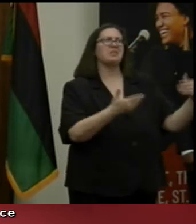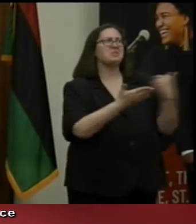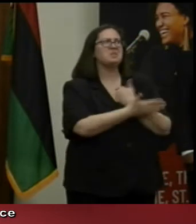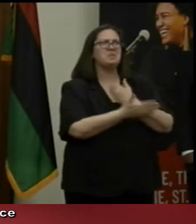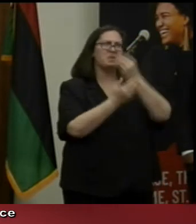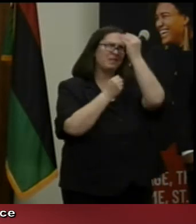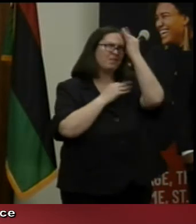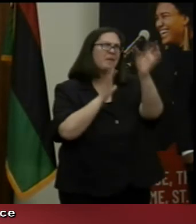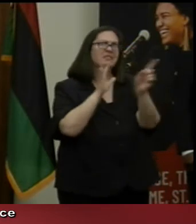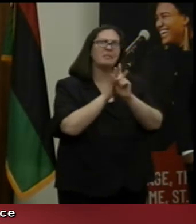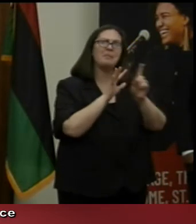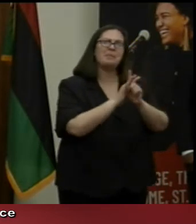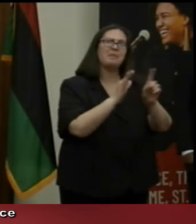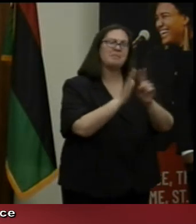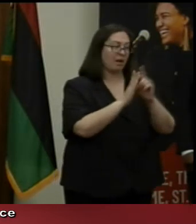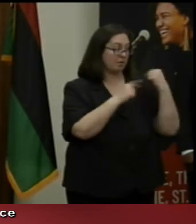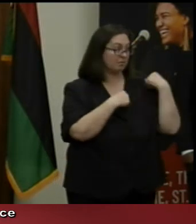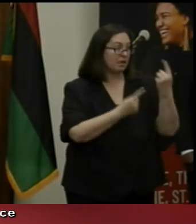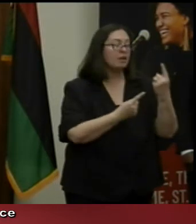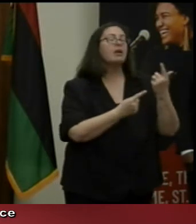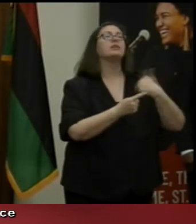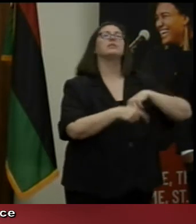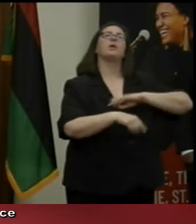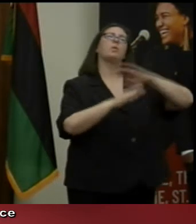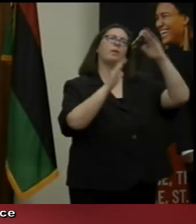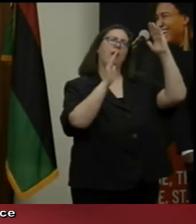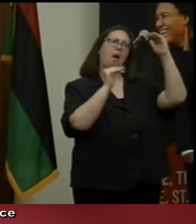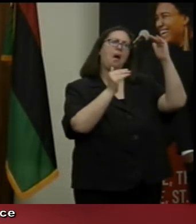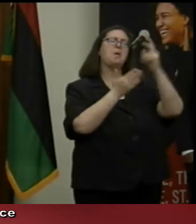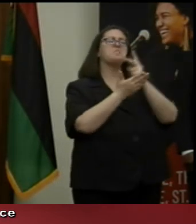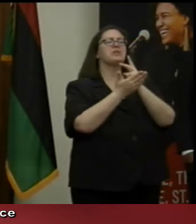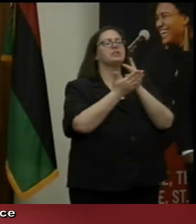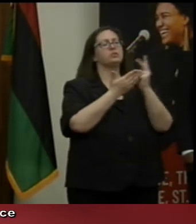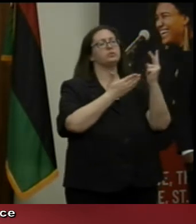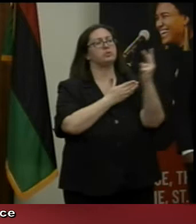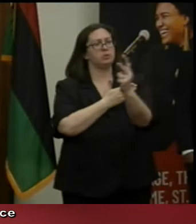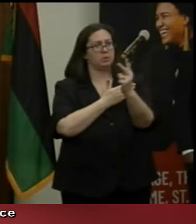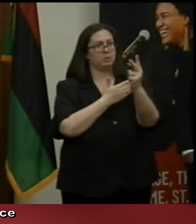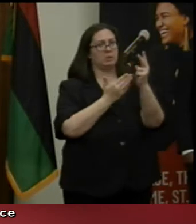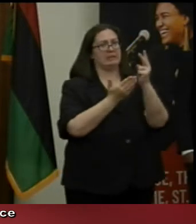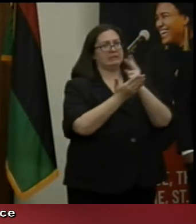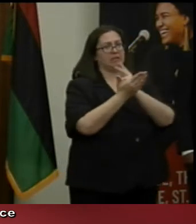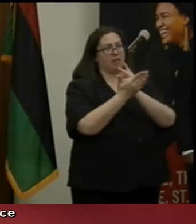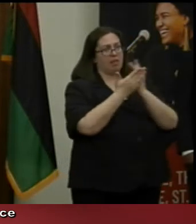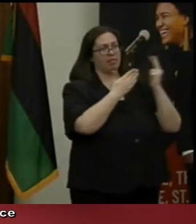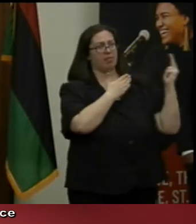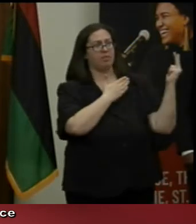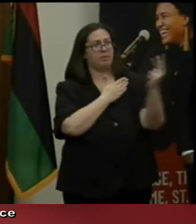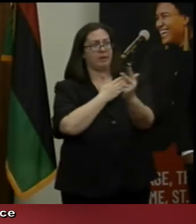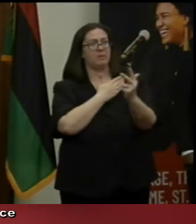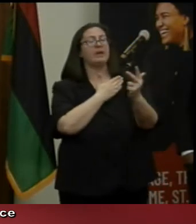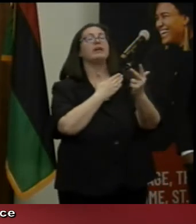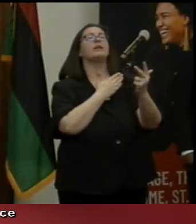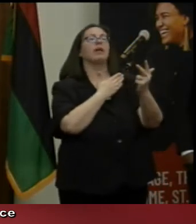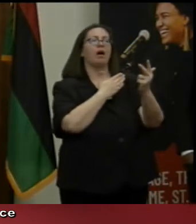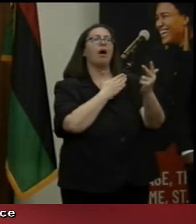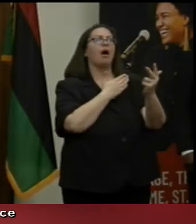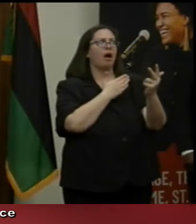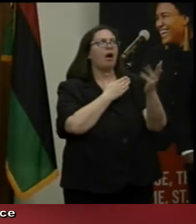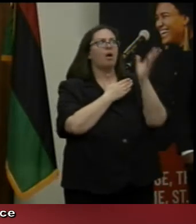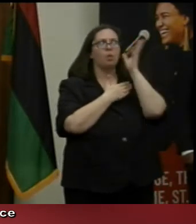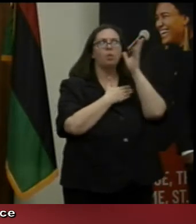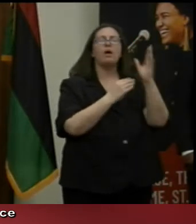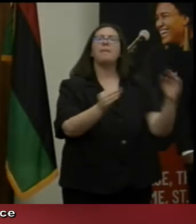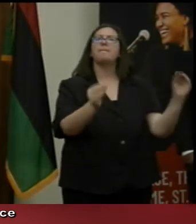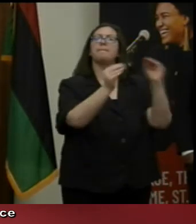about. So we hope that in the next 2 to 3 weeks, we similarly have more information